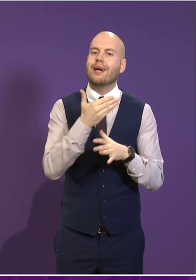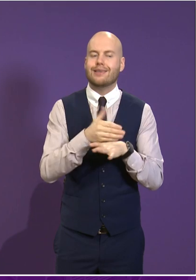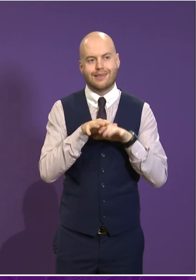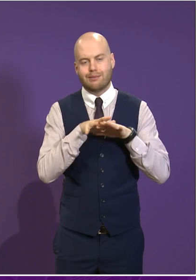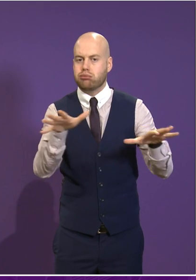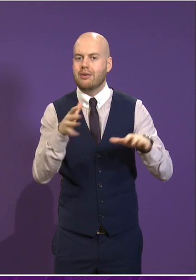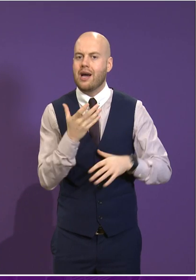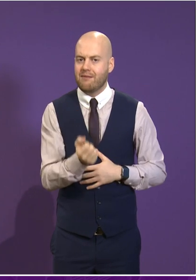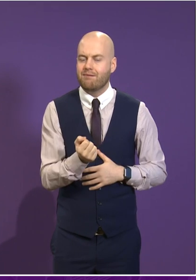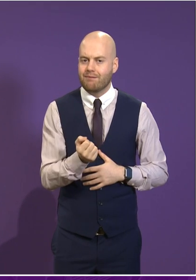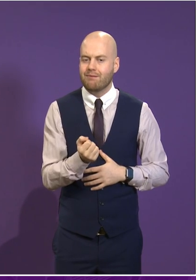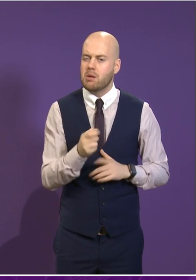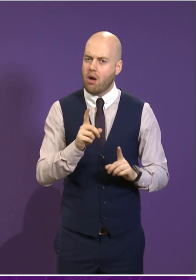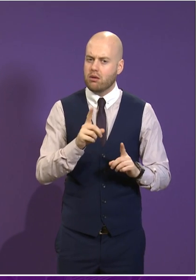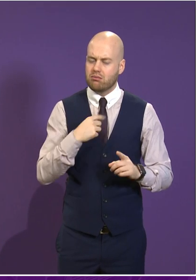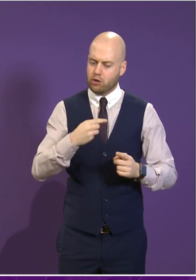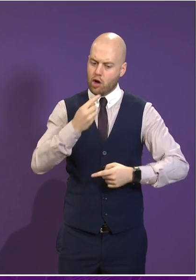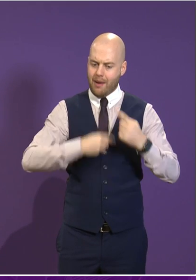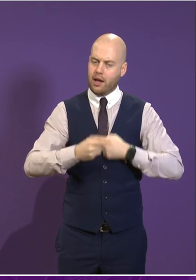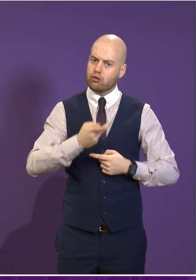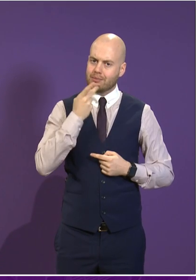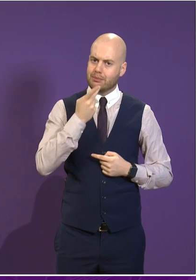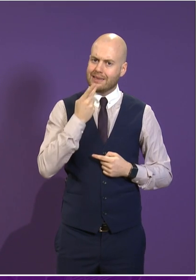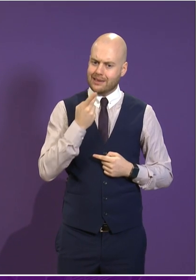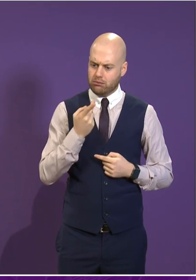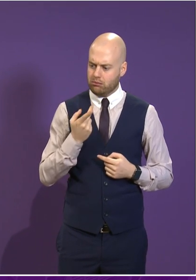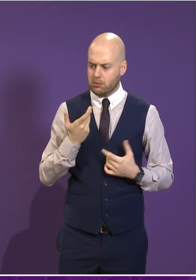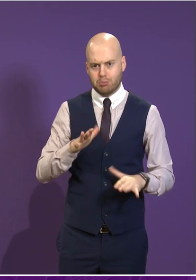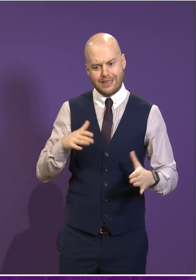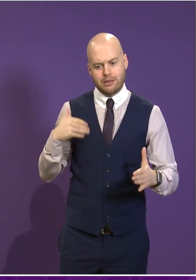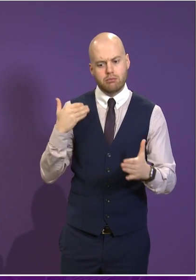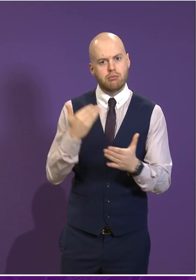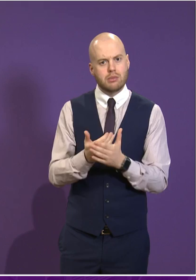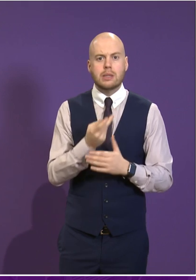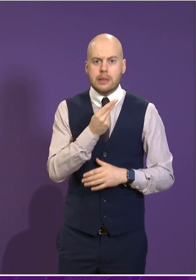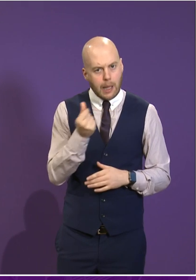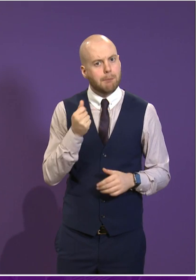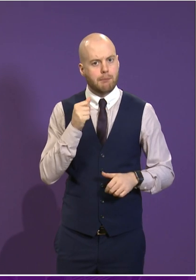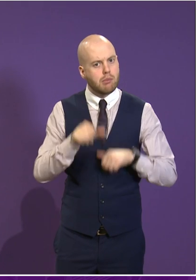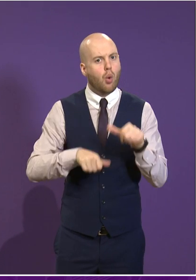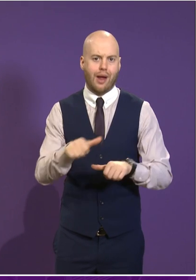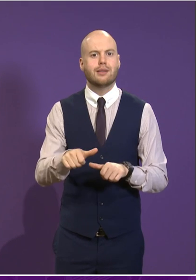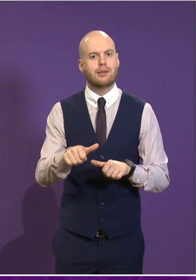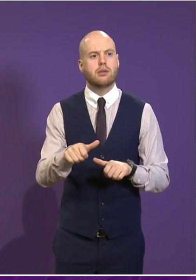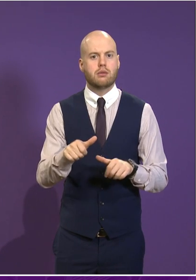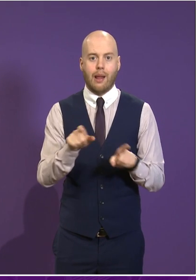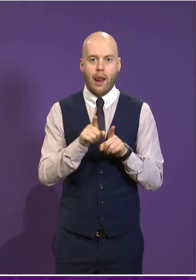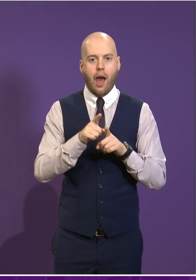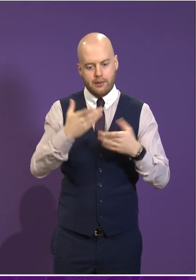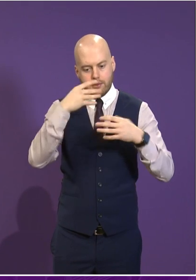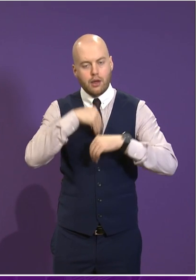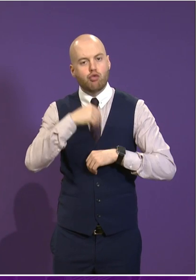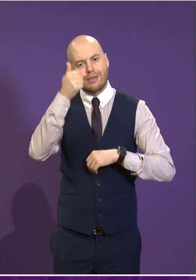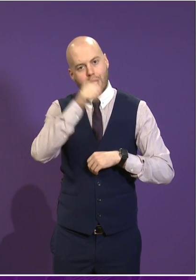think there has been some progress. I mean, the fact that the retention rates have been narrowing the gap between all students and students with